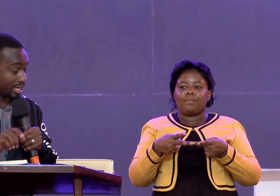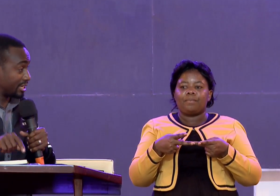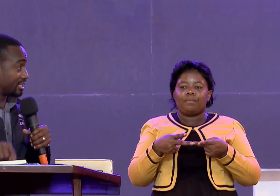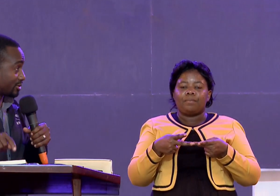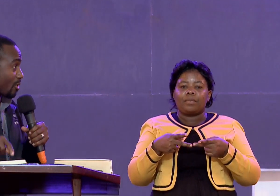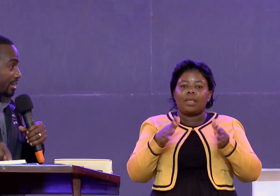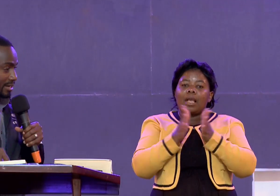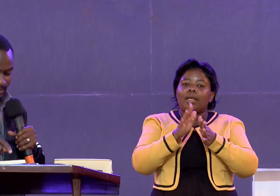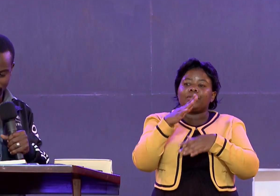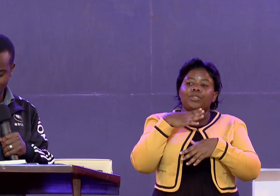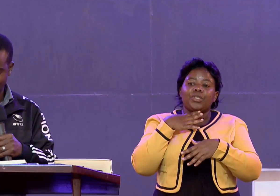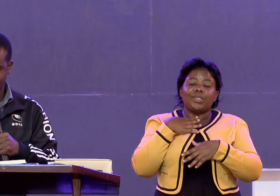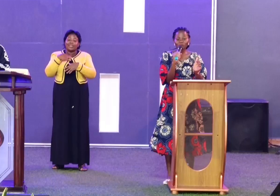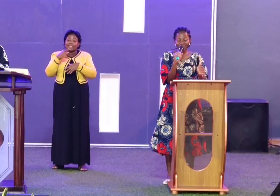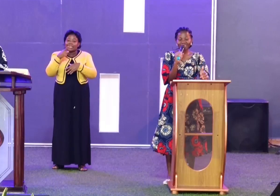you need this word.